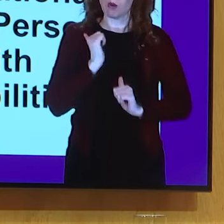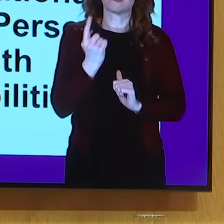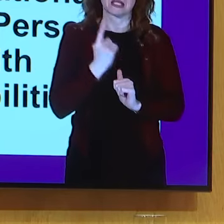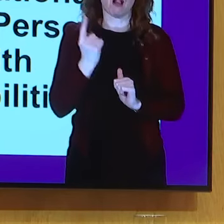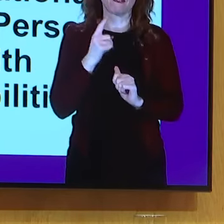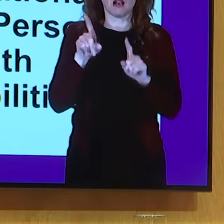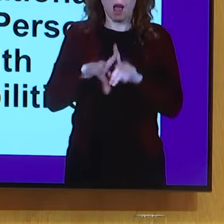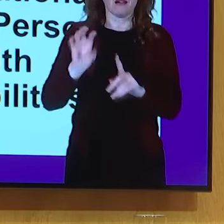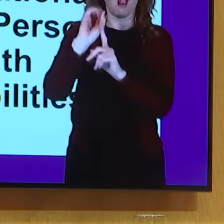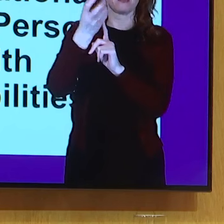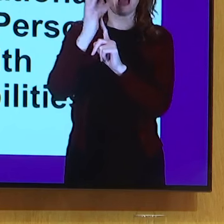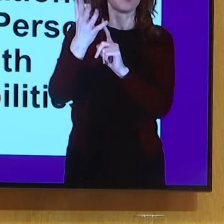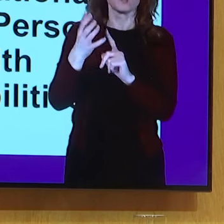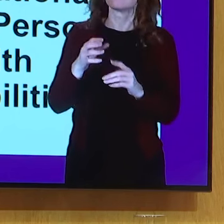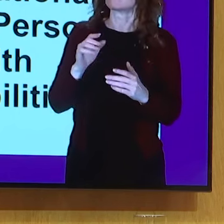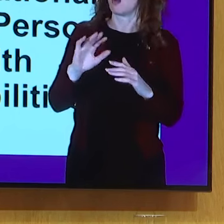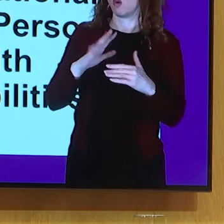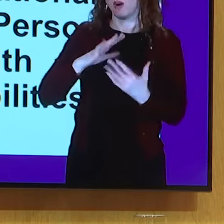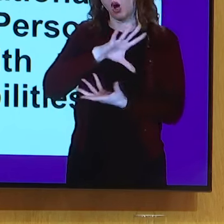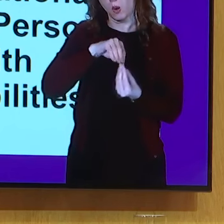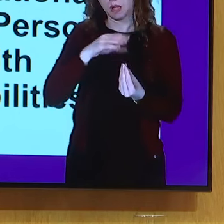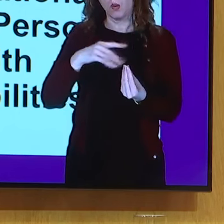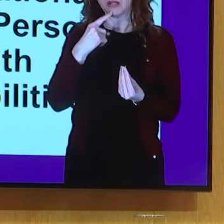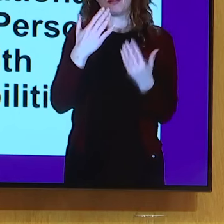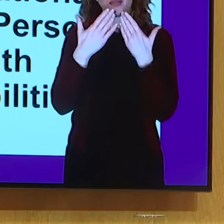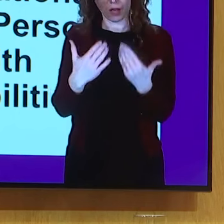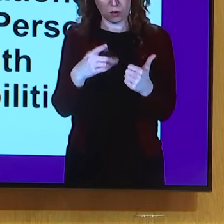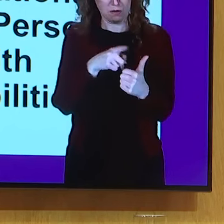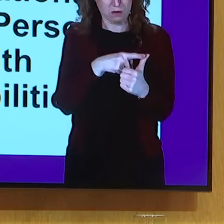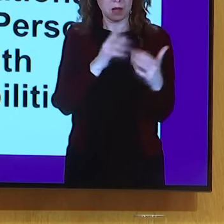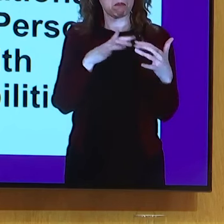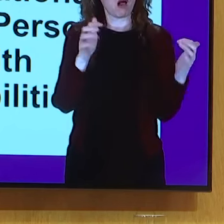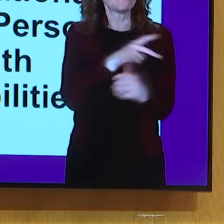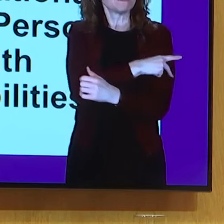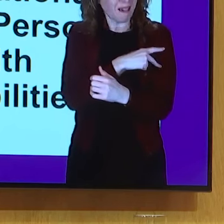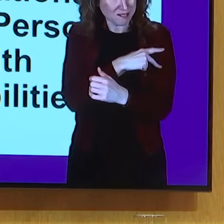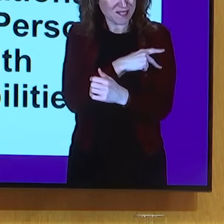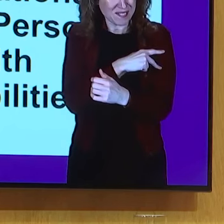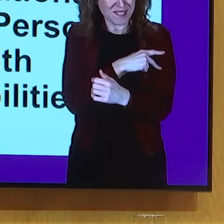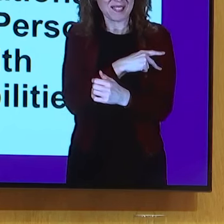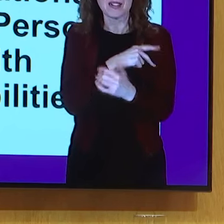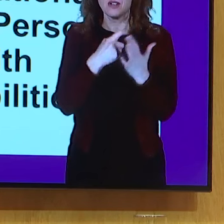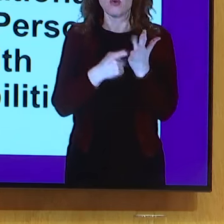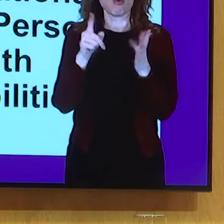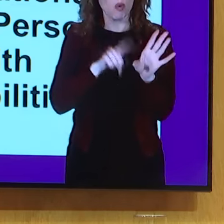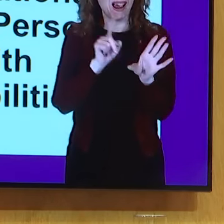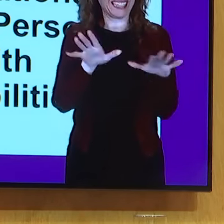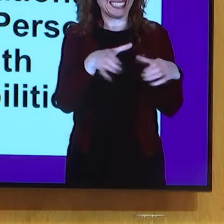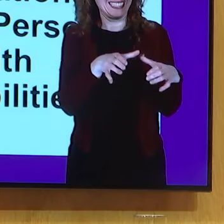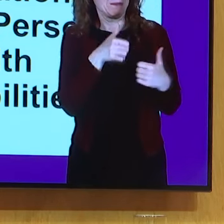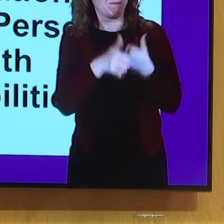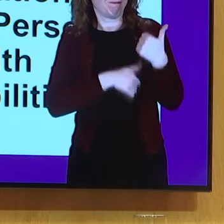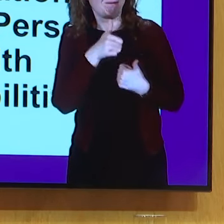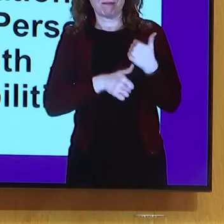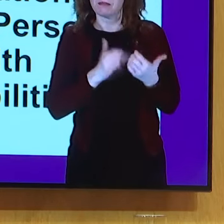And so in closing, I want to thank, first of all, the Parliament staff, Roy and the team. I couldn't